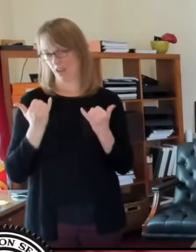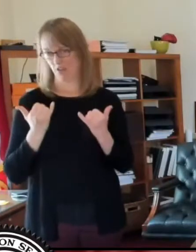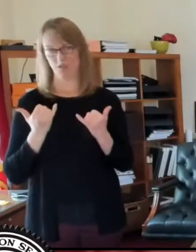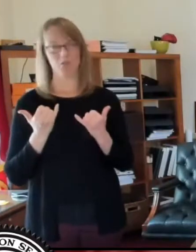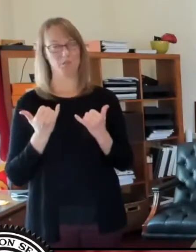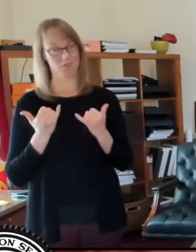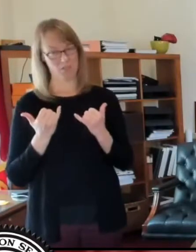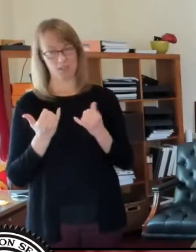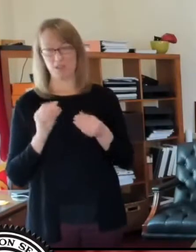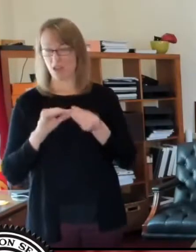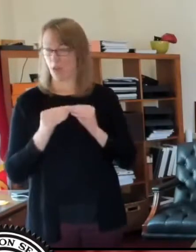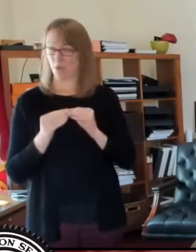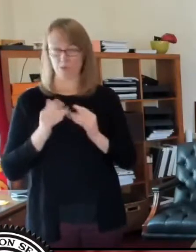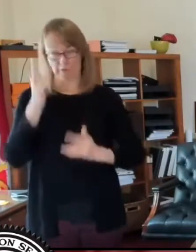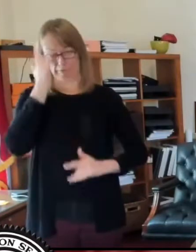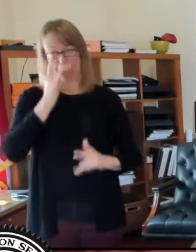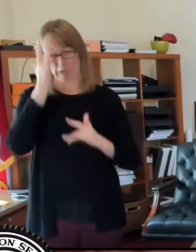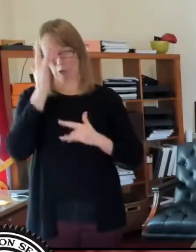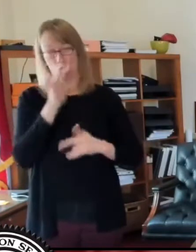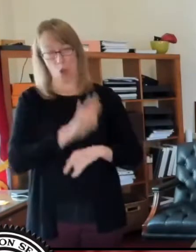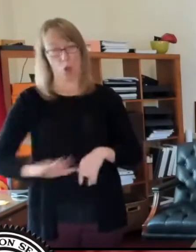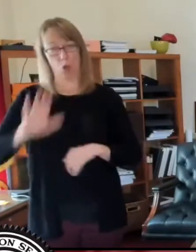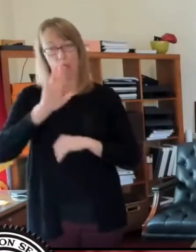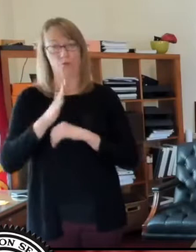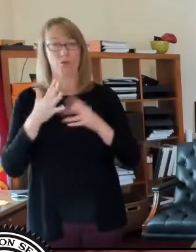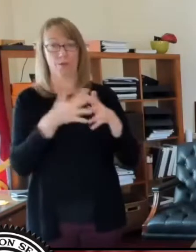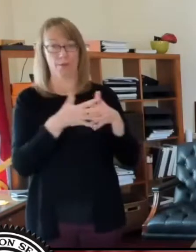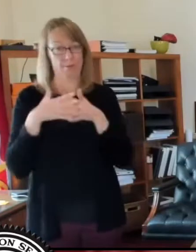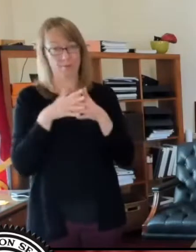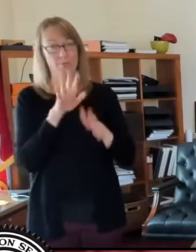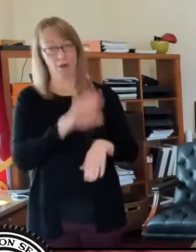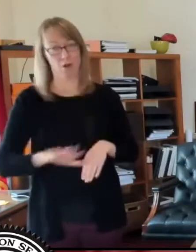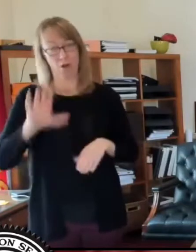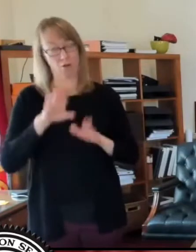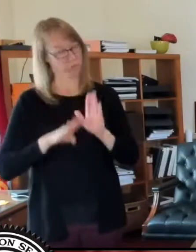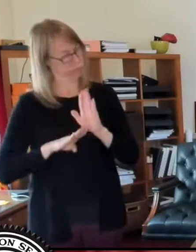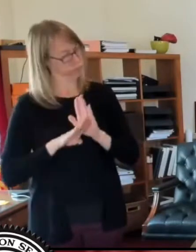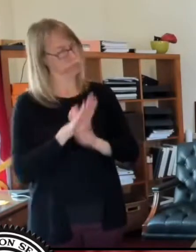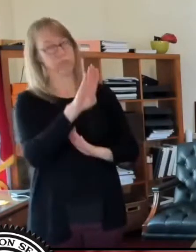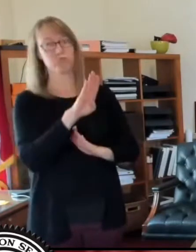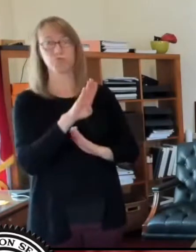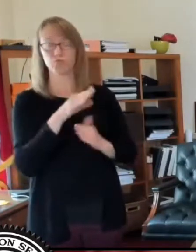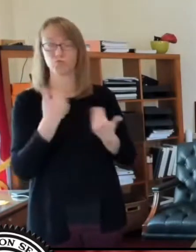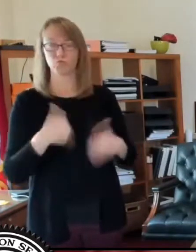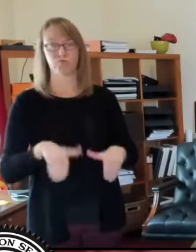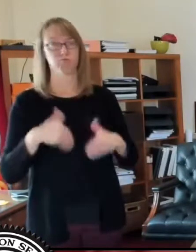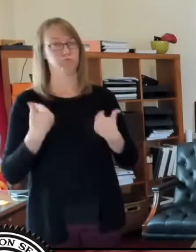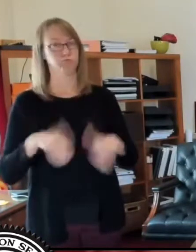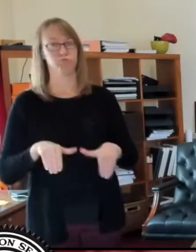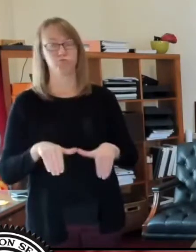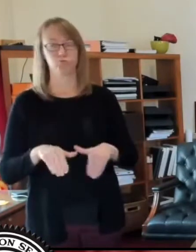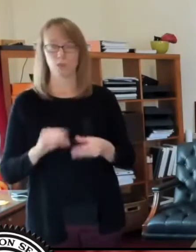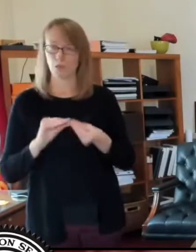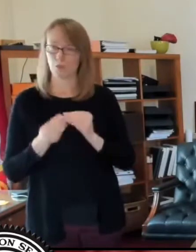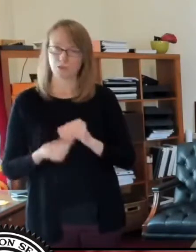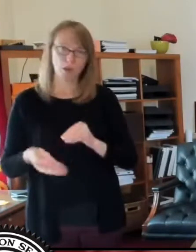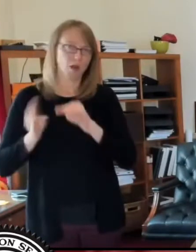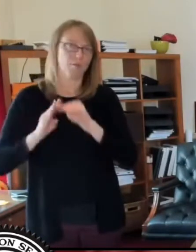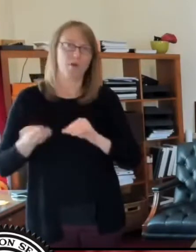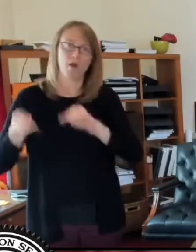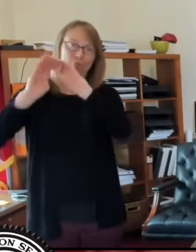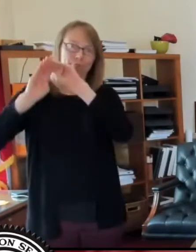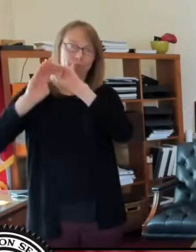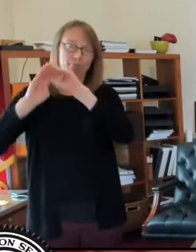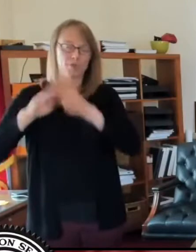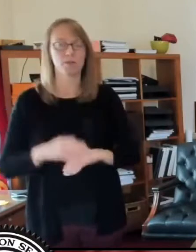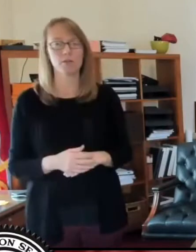surge across the entire country. And, what we are concerned about now is that